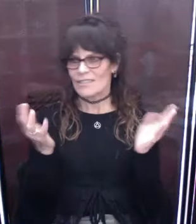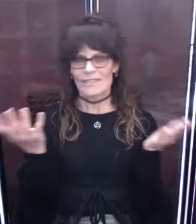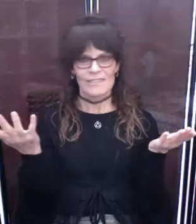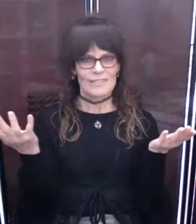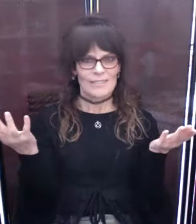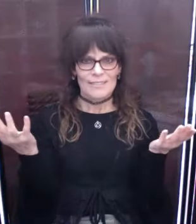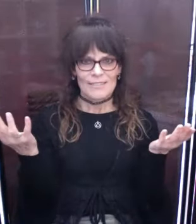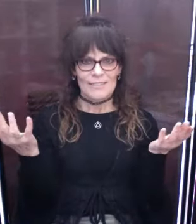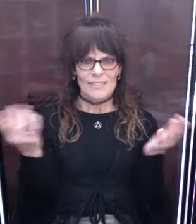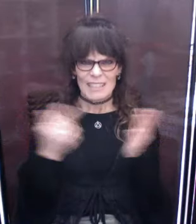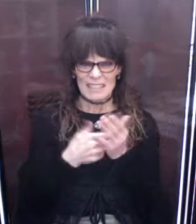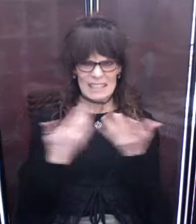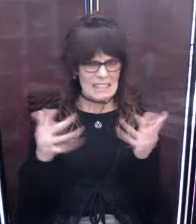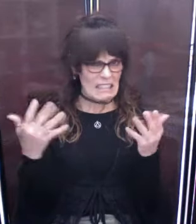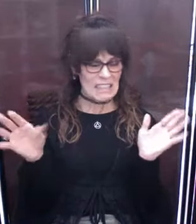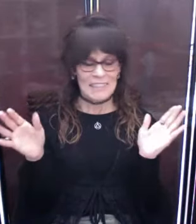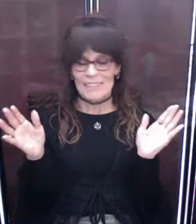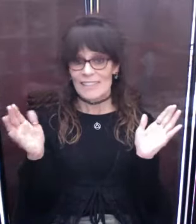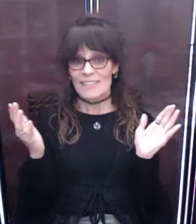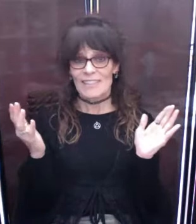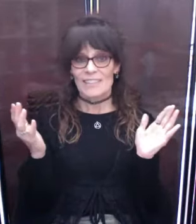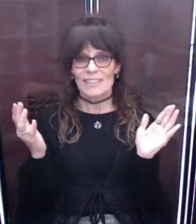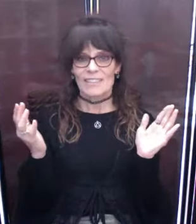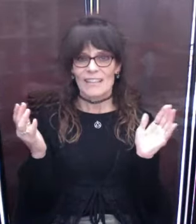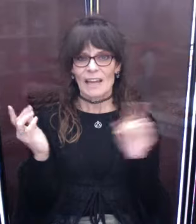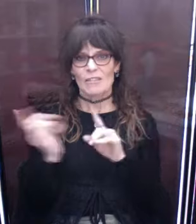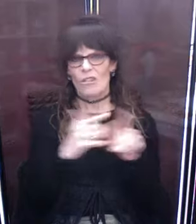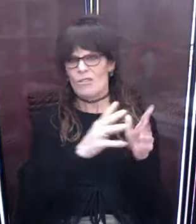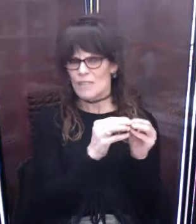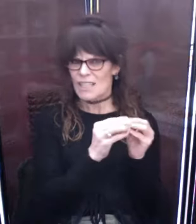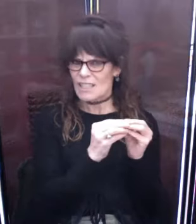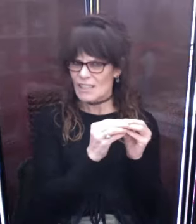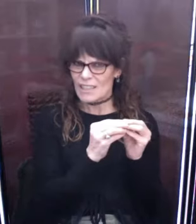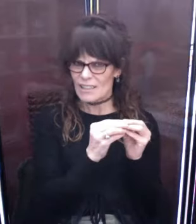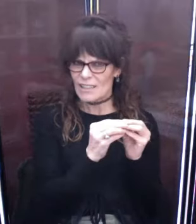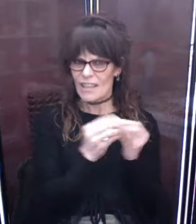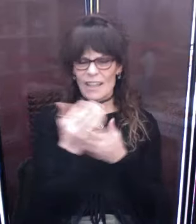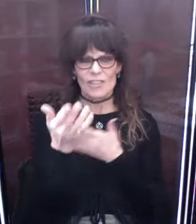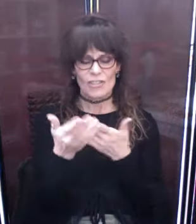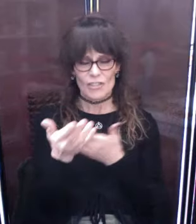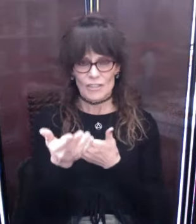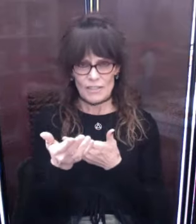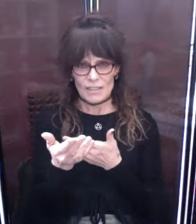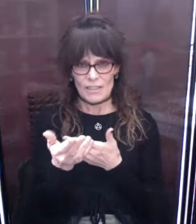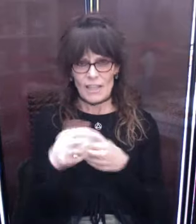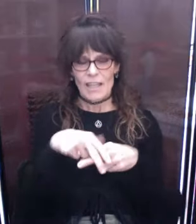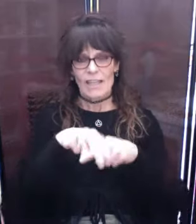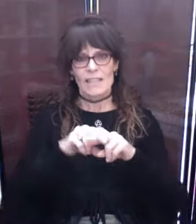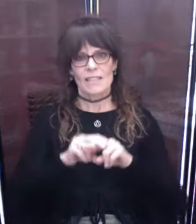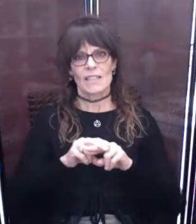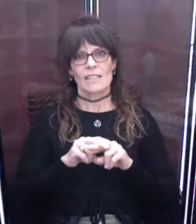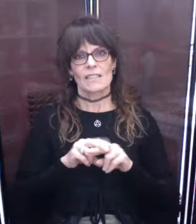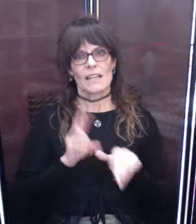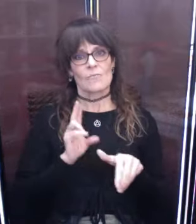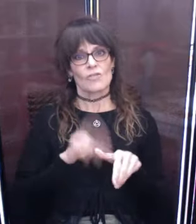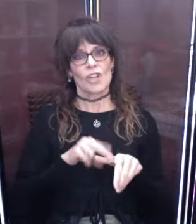Is this it? I just go to meetings and I do service and I sit in the same chair in the same meetings